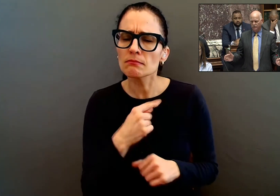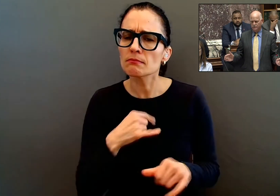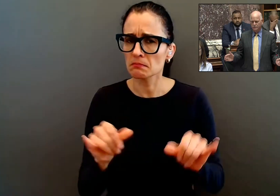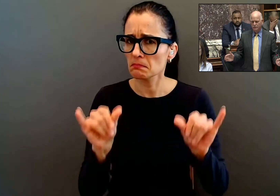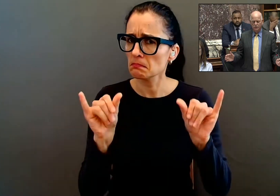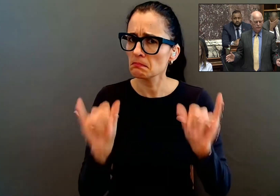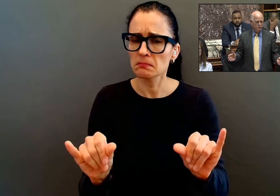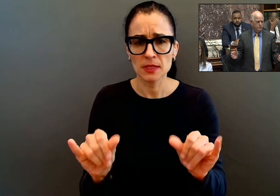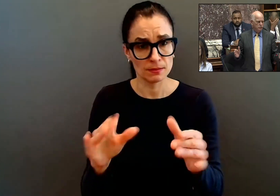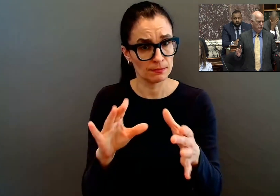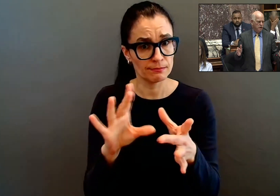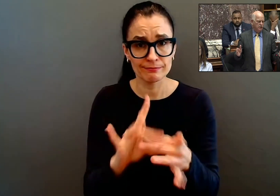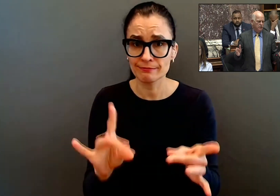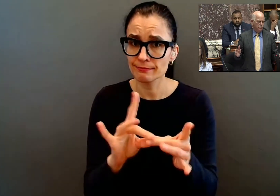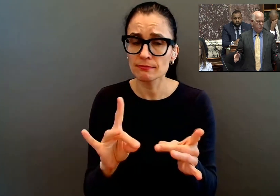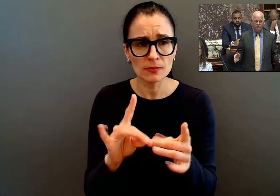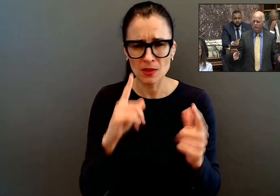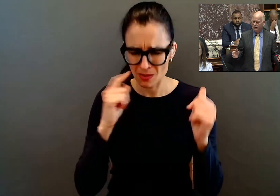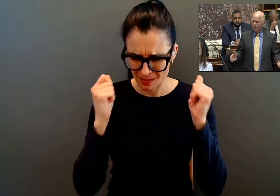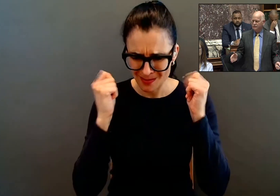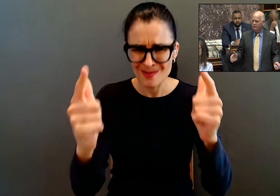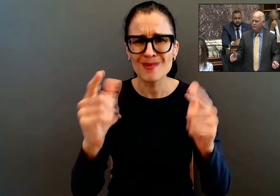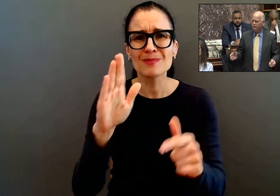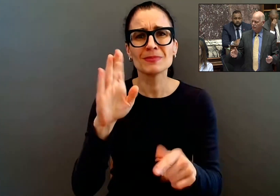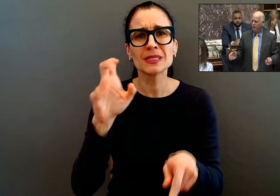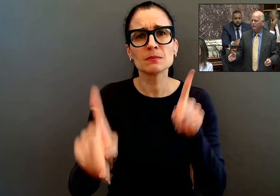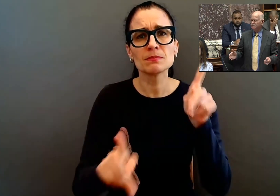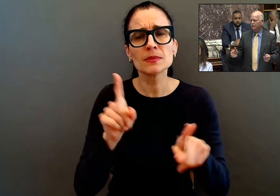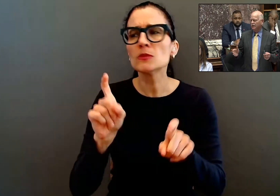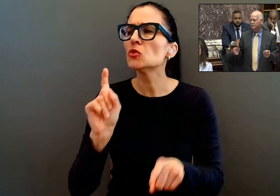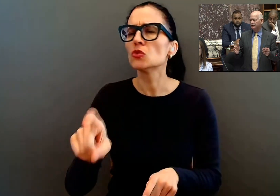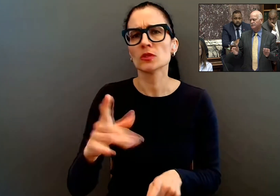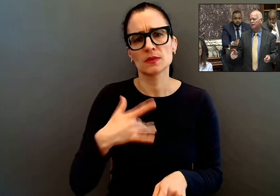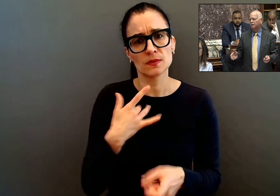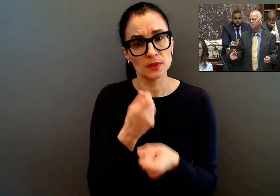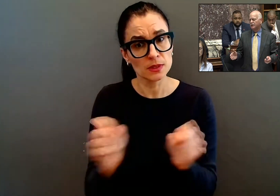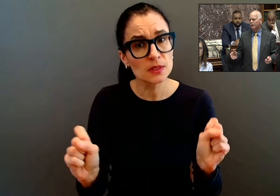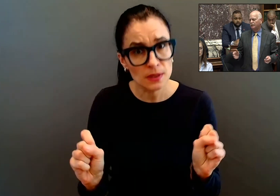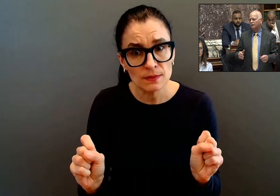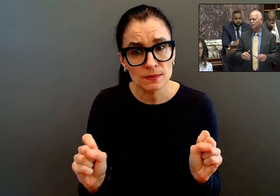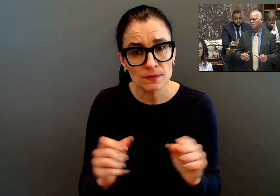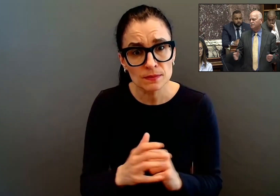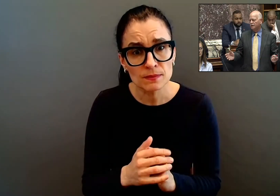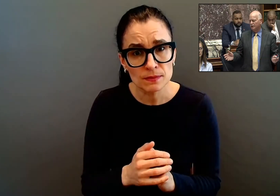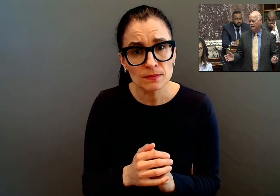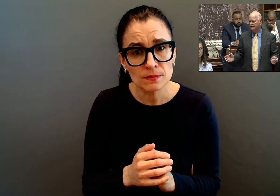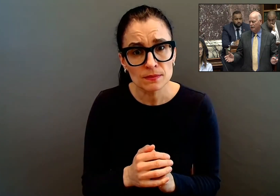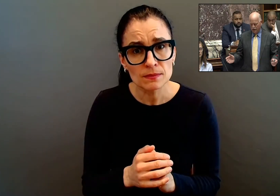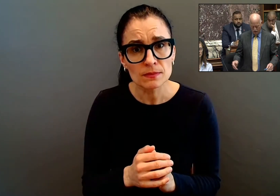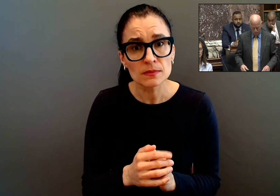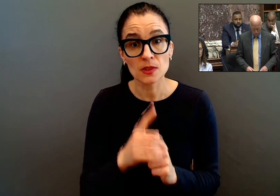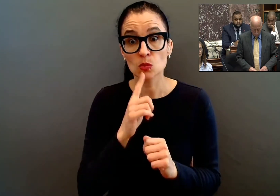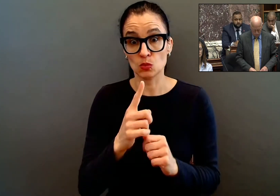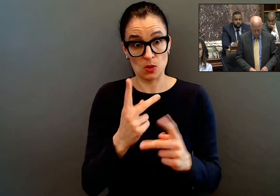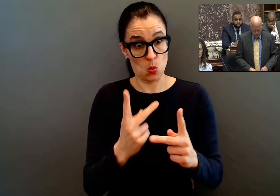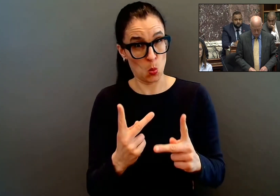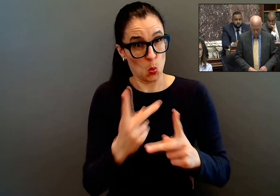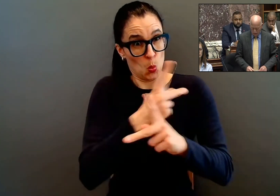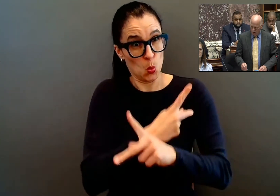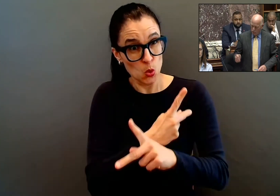the province. There is no greater an incidence of crimes against seniors than there is against any other